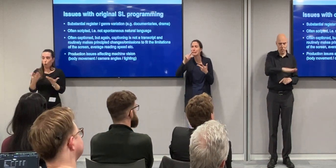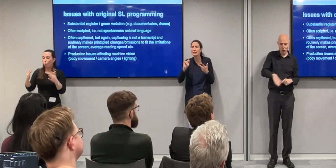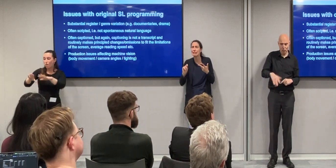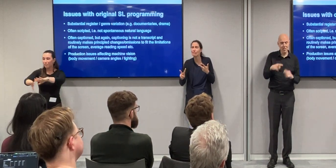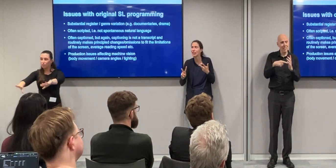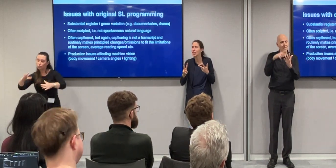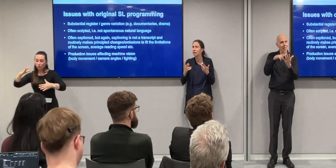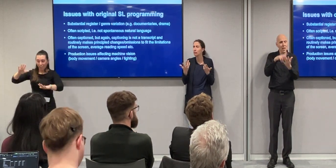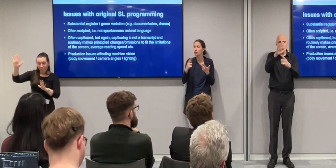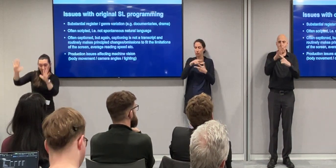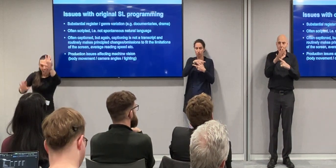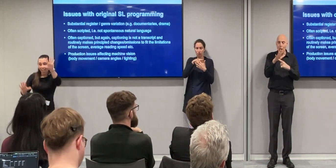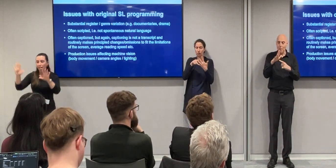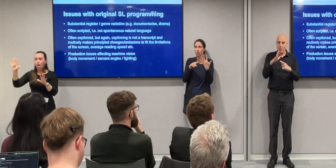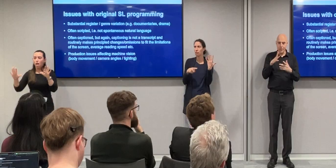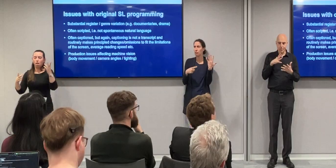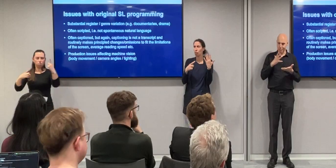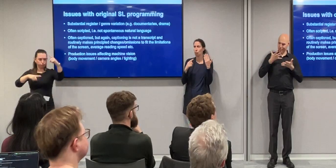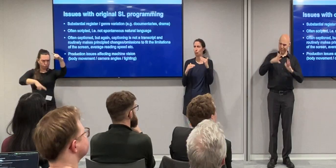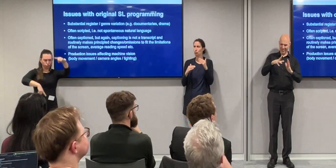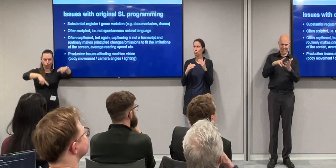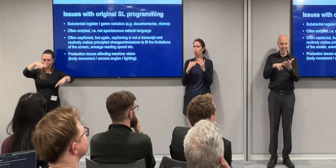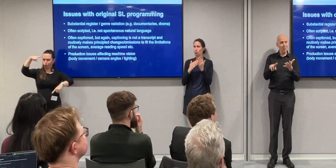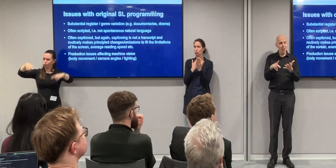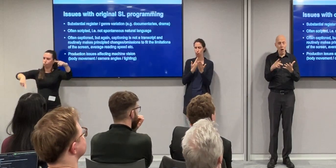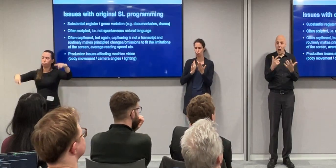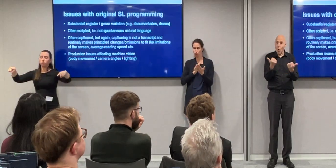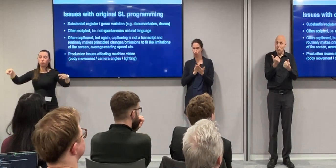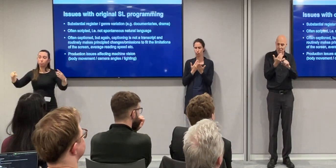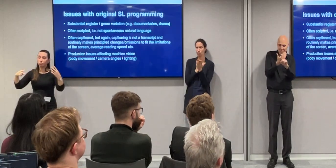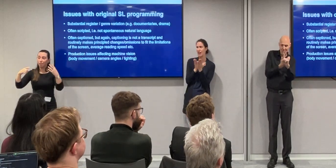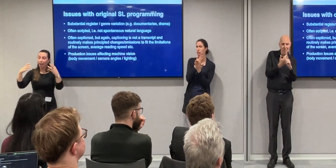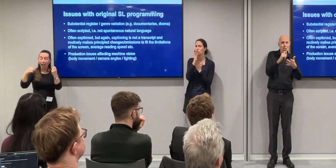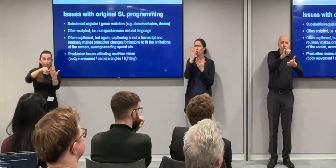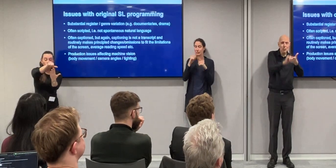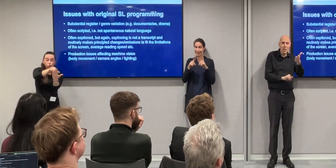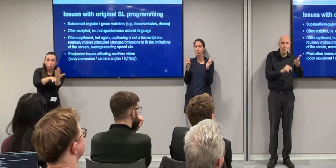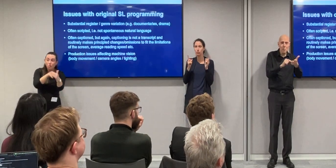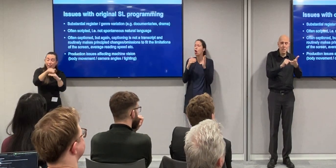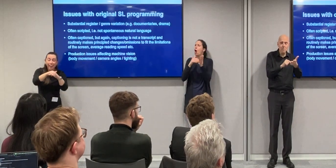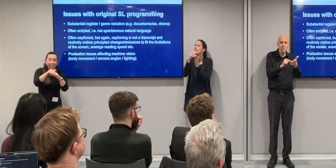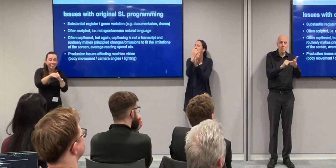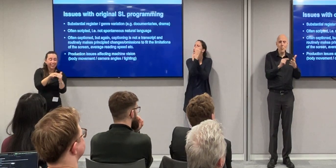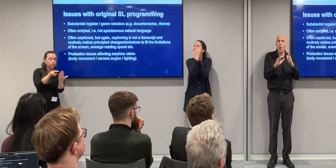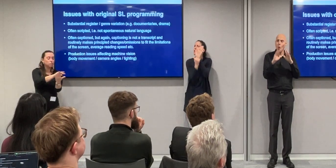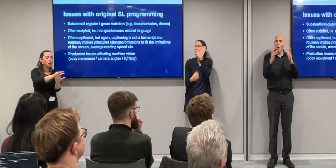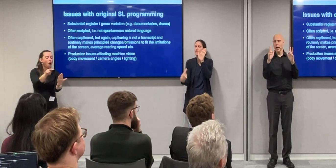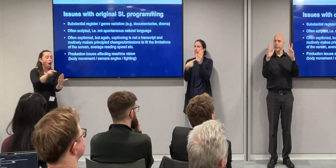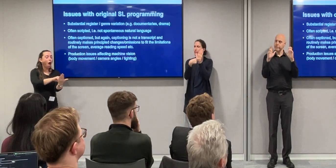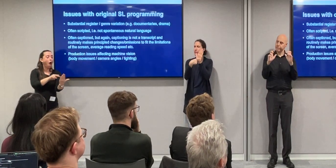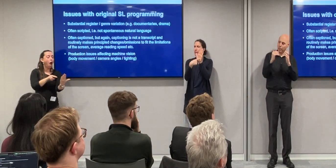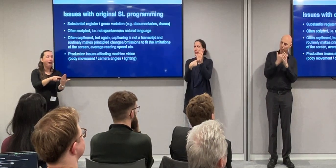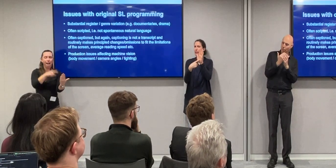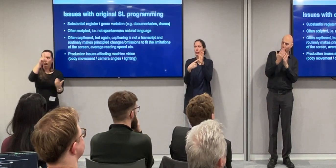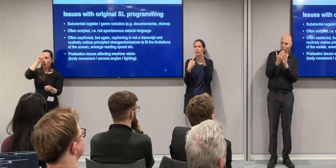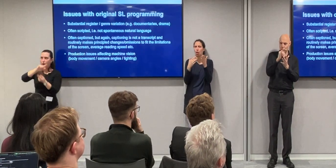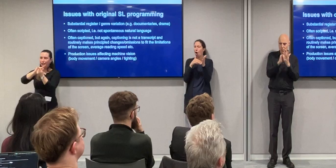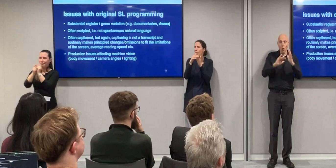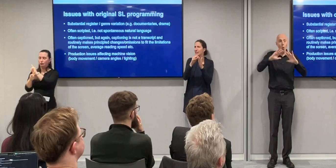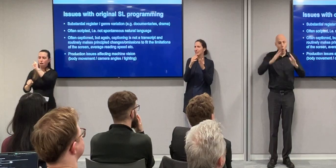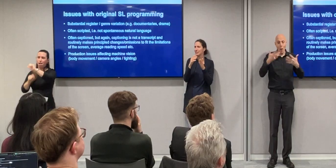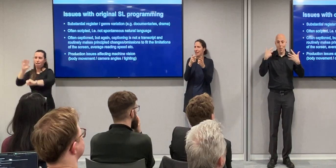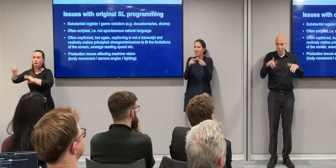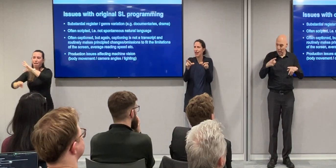program? Often these will be scripted, or probably with BSL, often partially scripted or workshopped